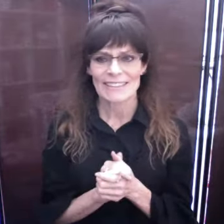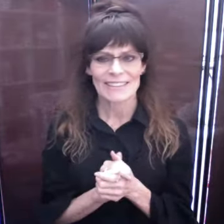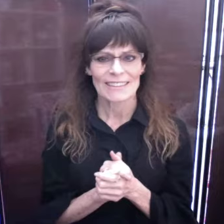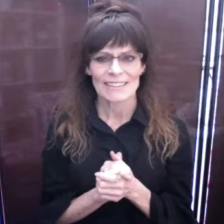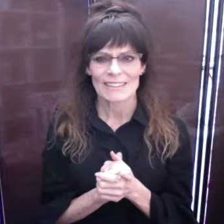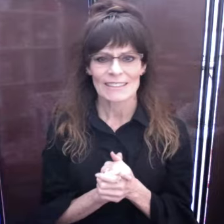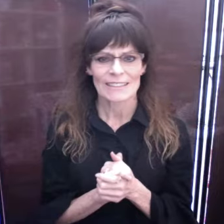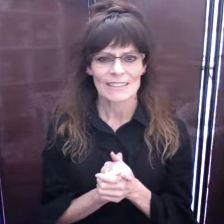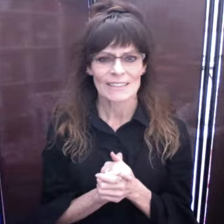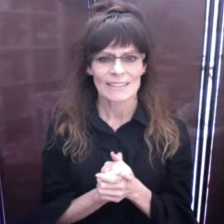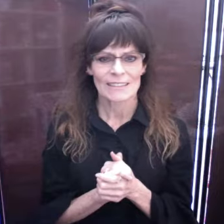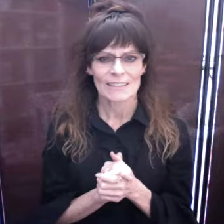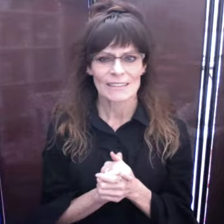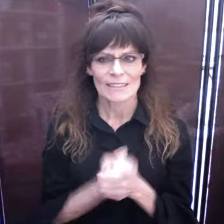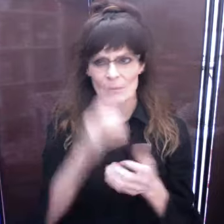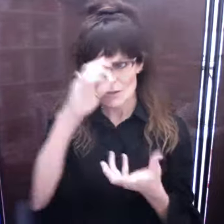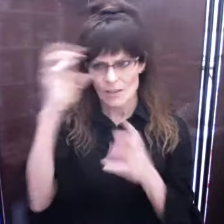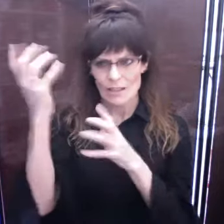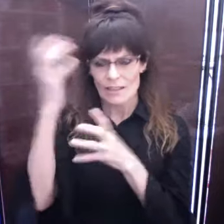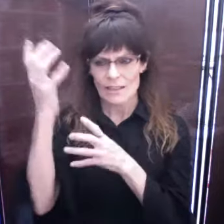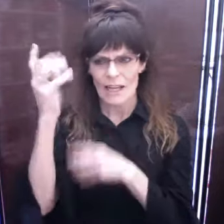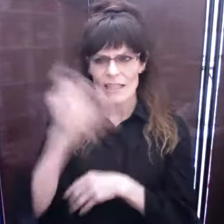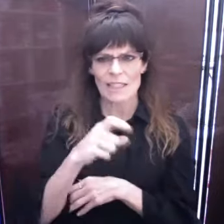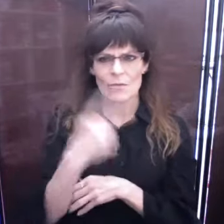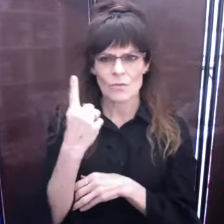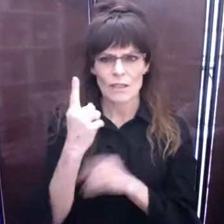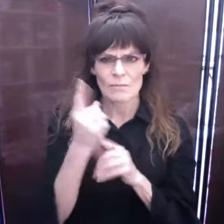that threw me off. Let me take just a second to get quiet. That threw me off a little bit.